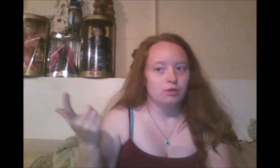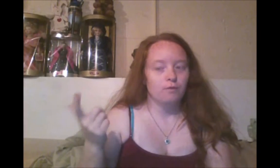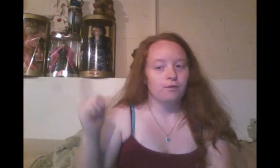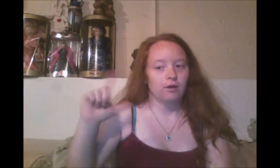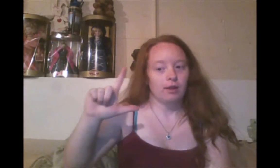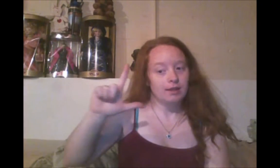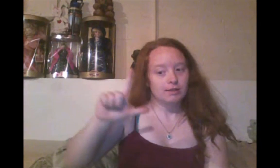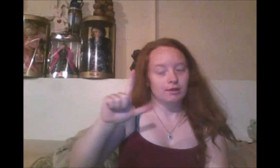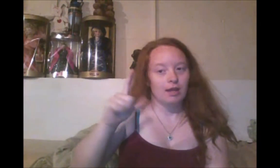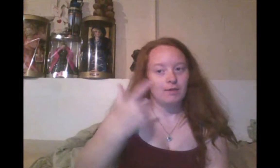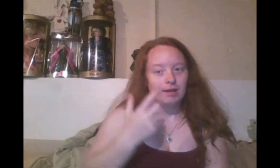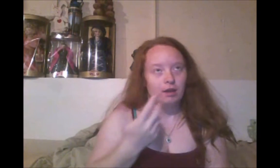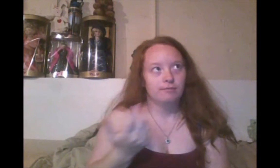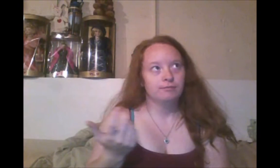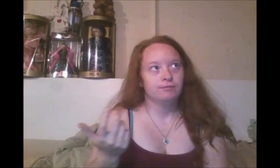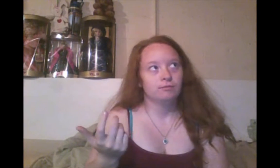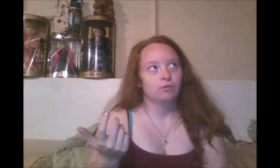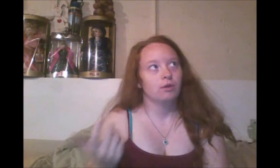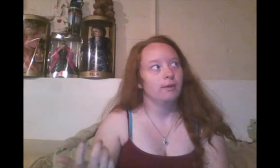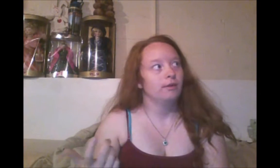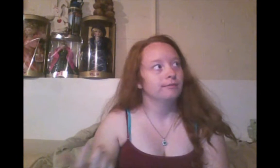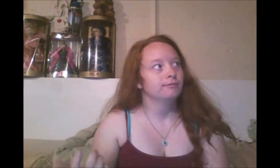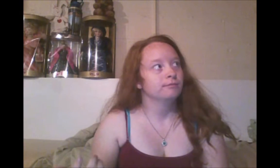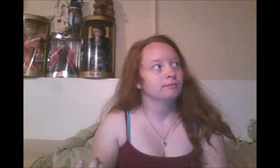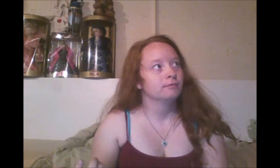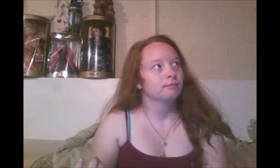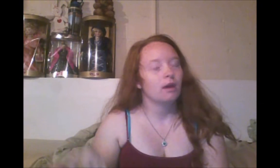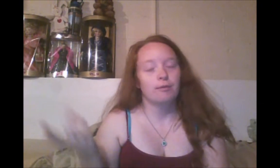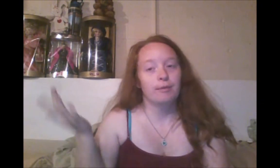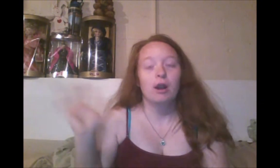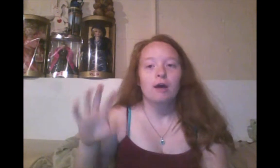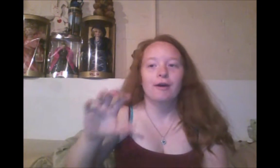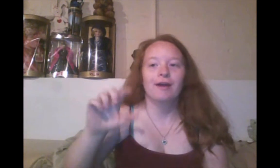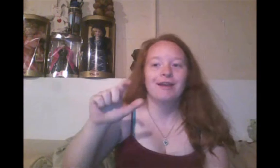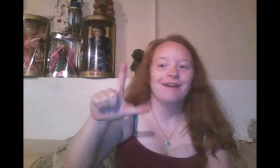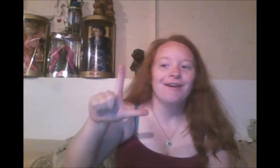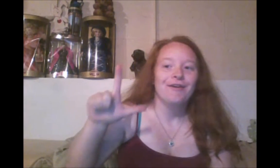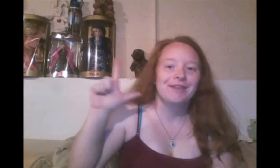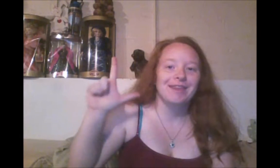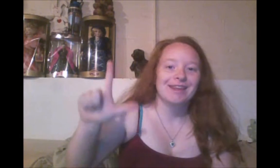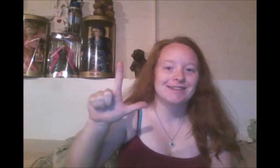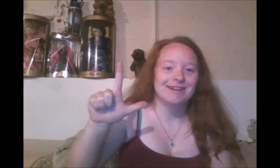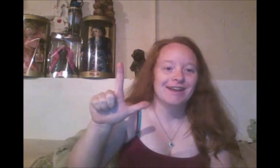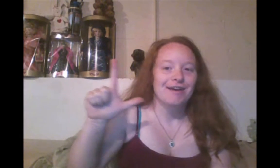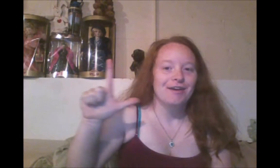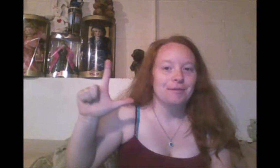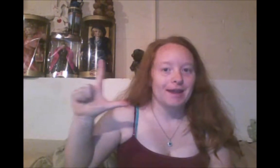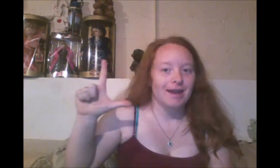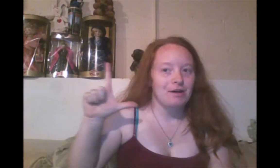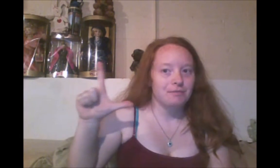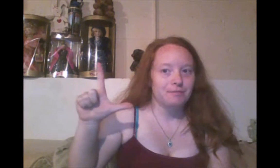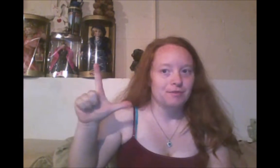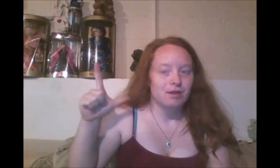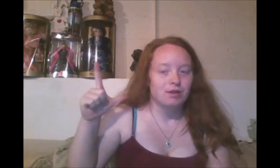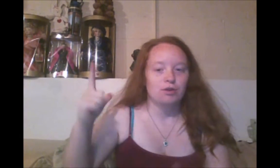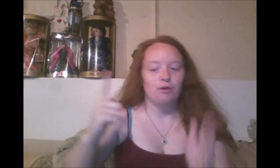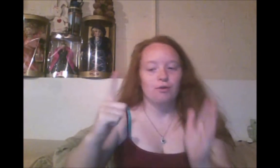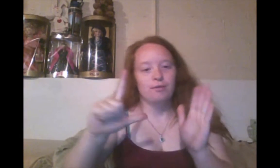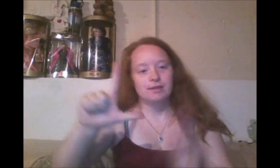for lizard, like we did, what did we do? I don't remember. But with lizard, you make an L. So this is